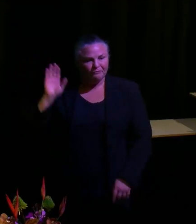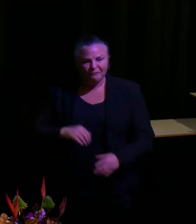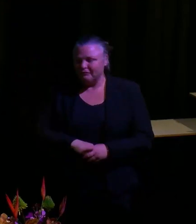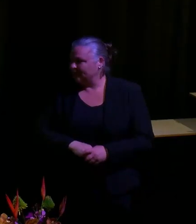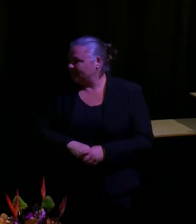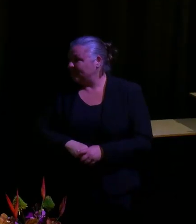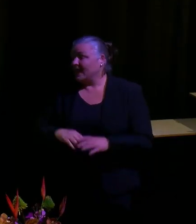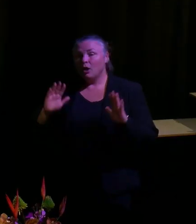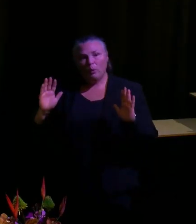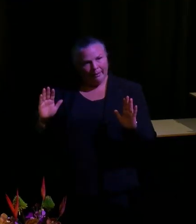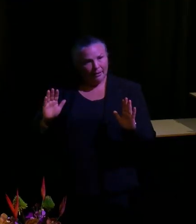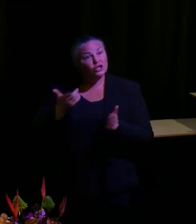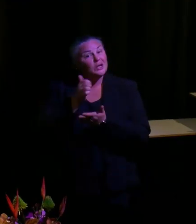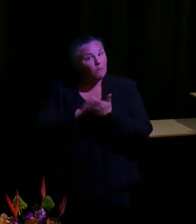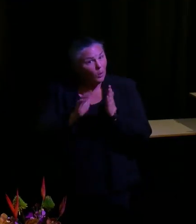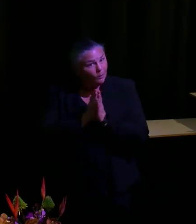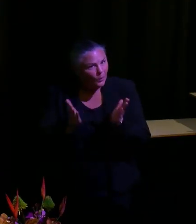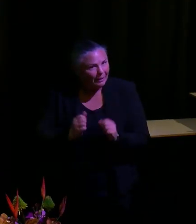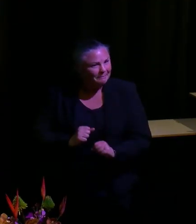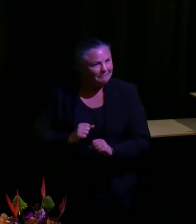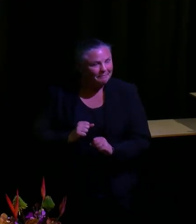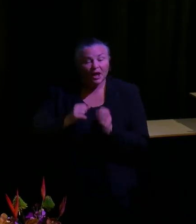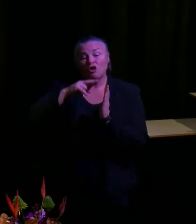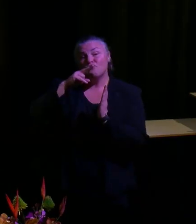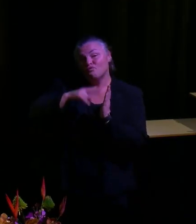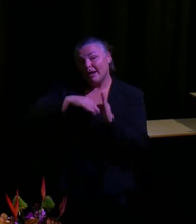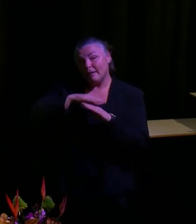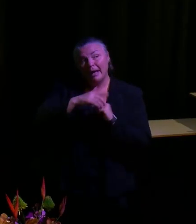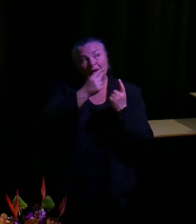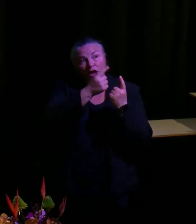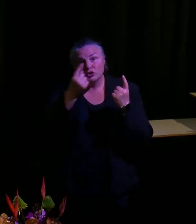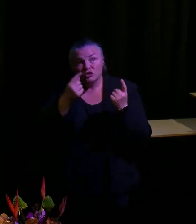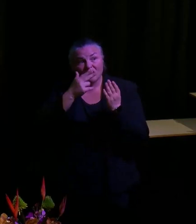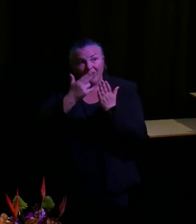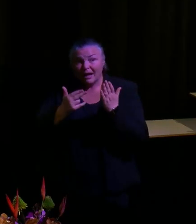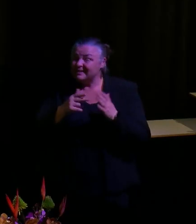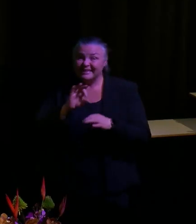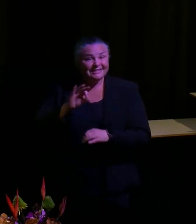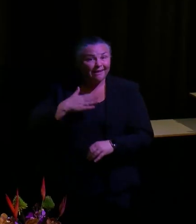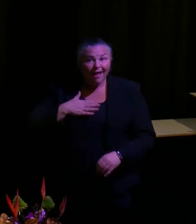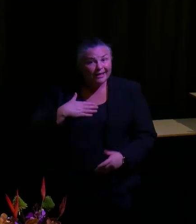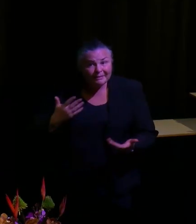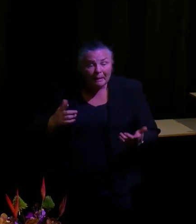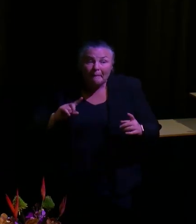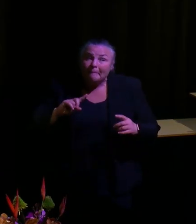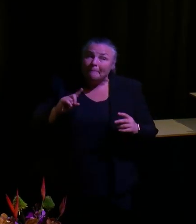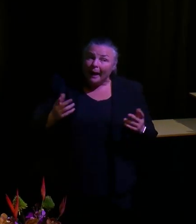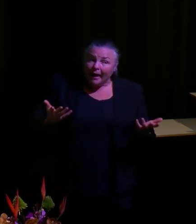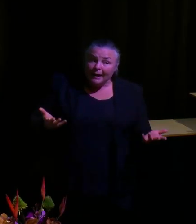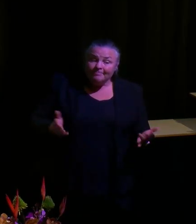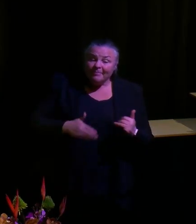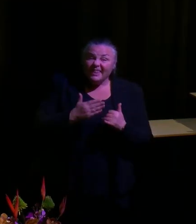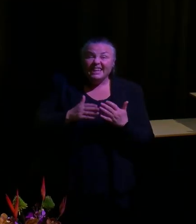You got a booklet. She bought a book. She read about the exhibition. She still didn't like it. But at the